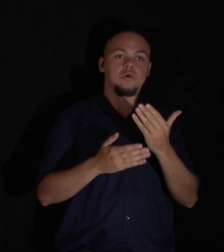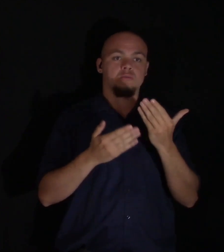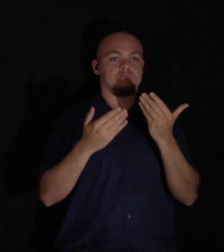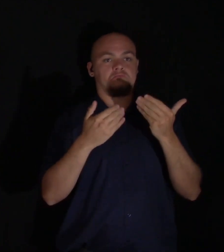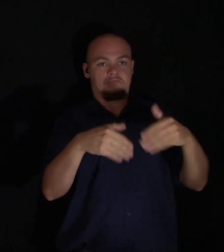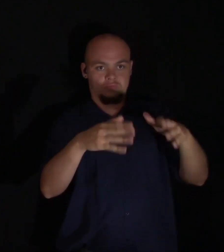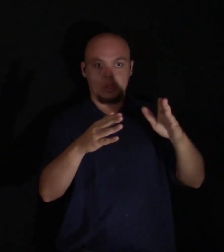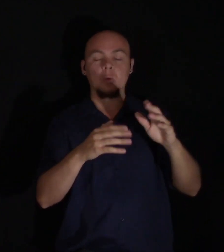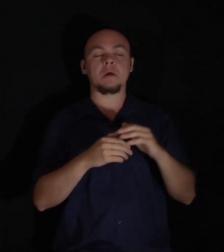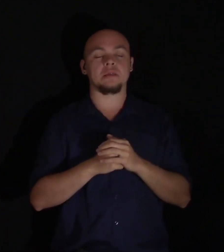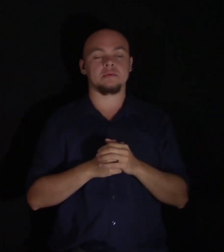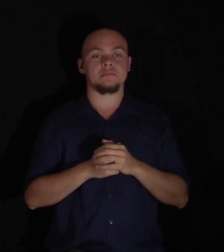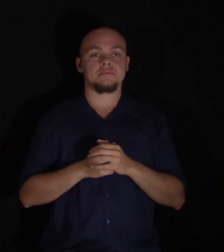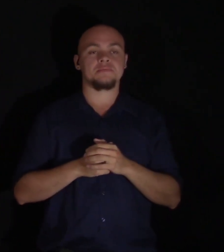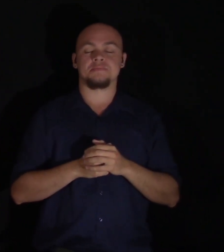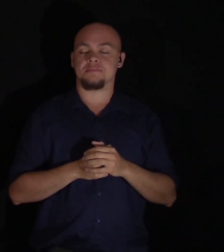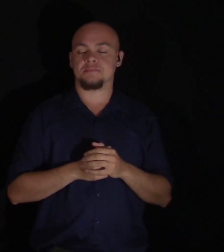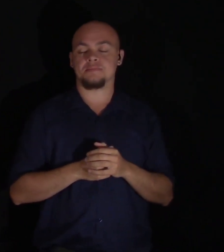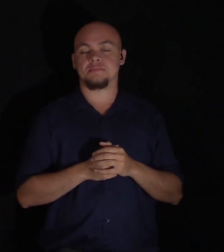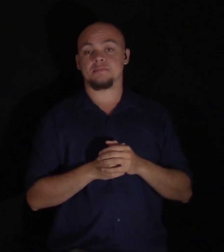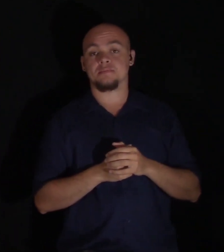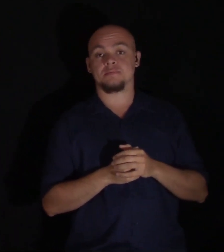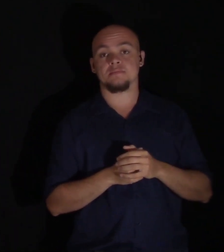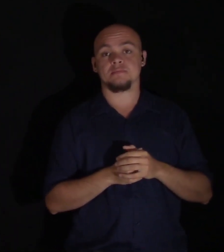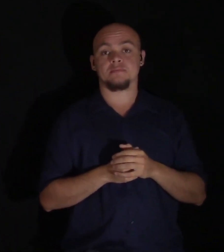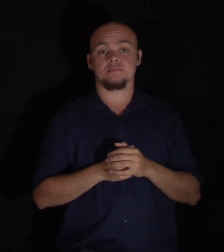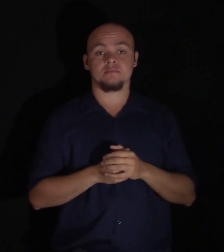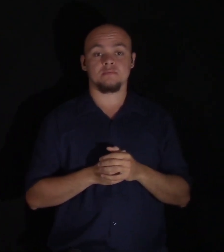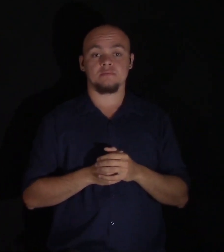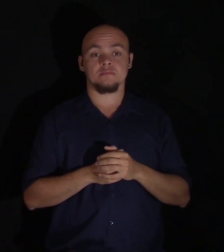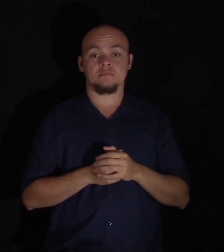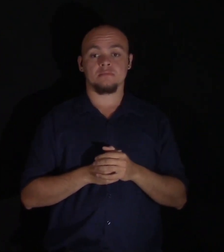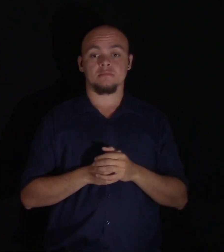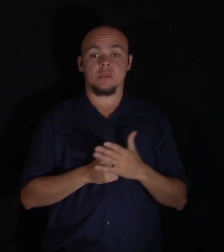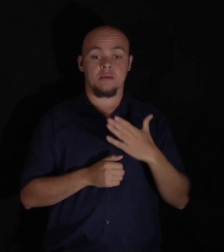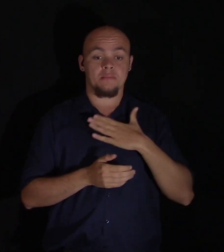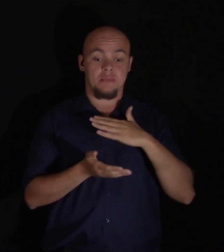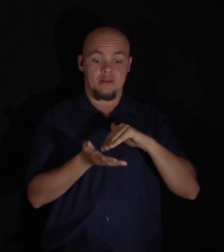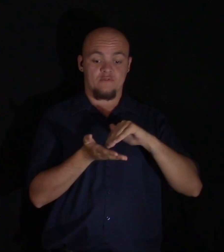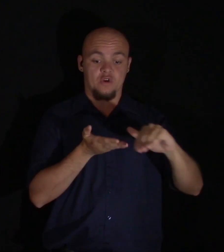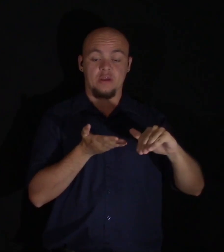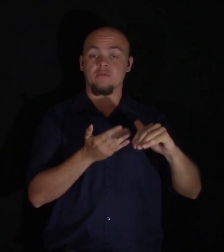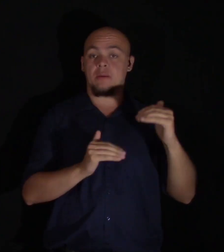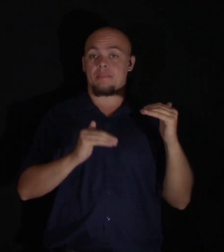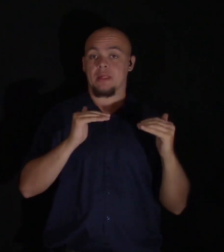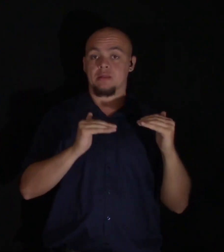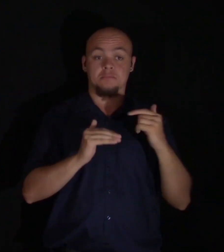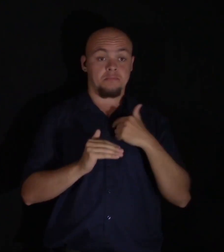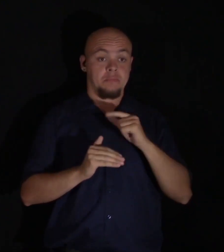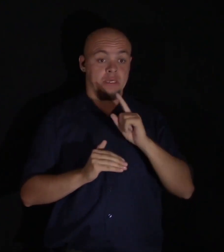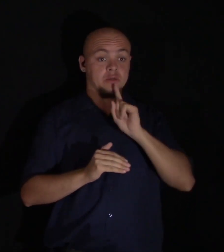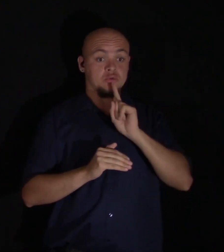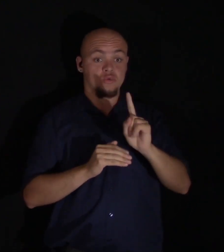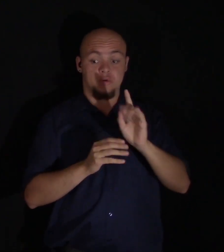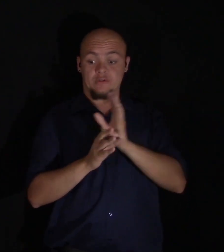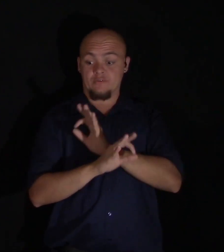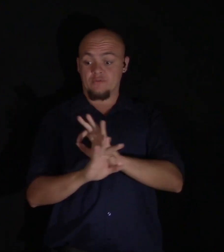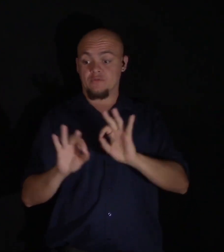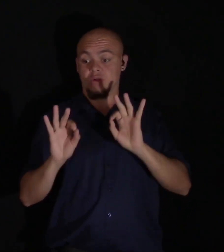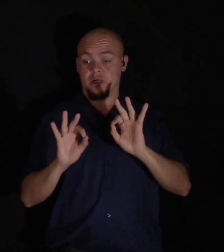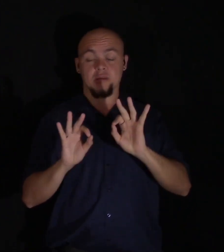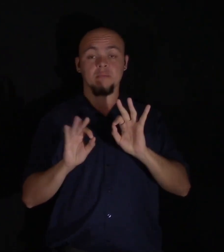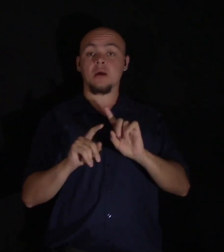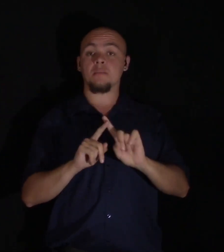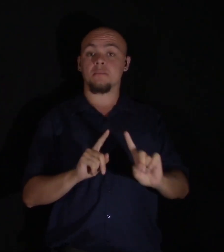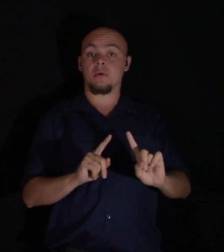The thing is, my forgiveness was balanced, offering me true freedom while not standing in the